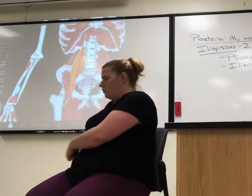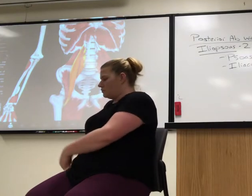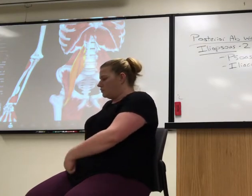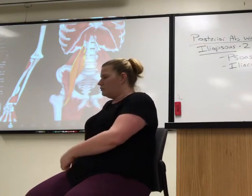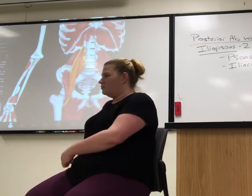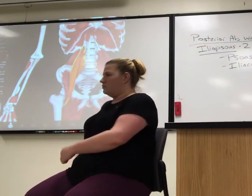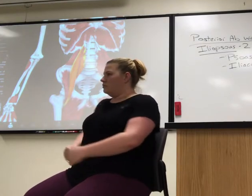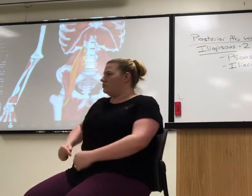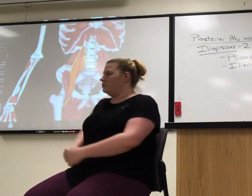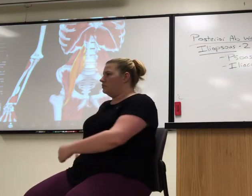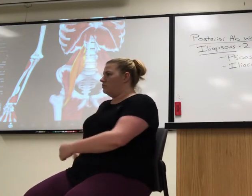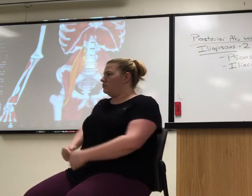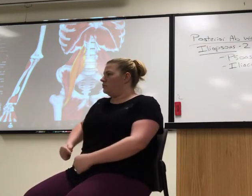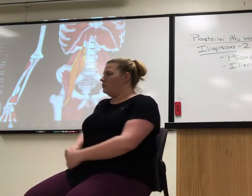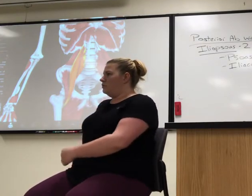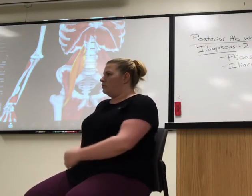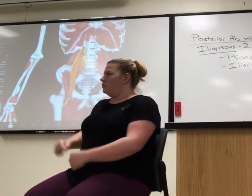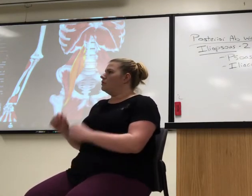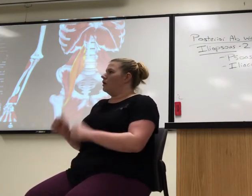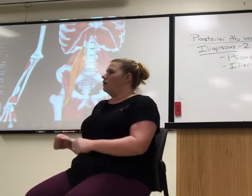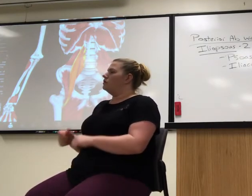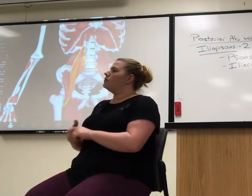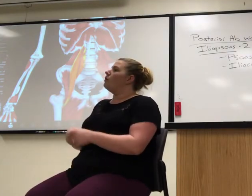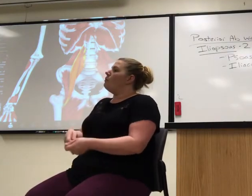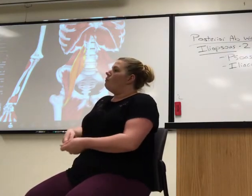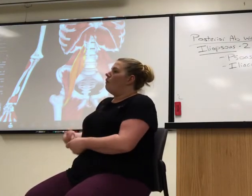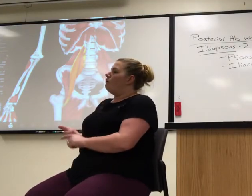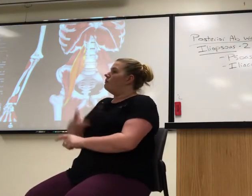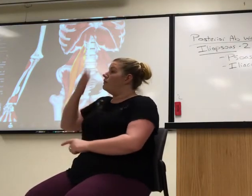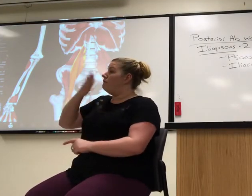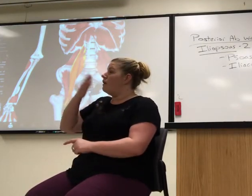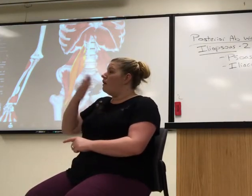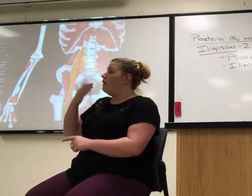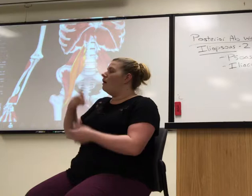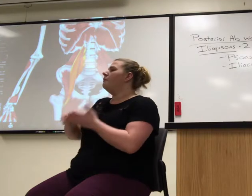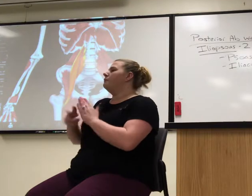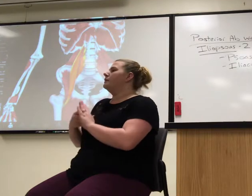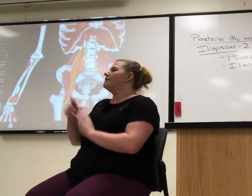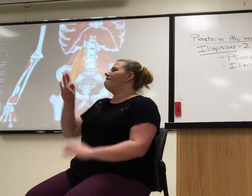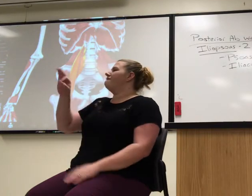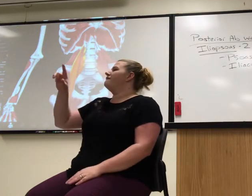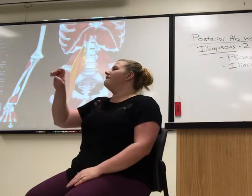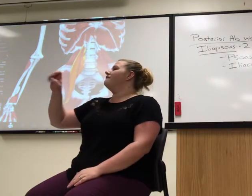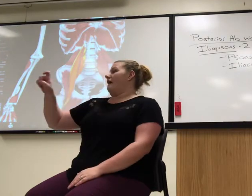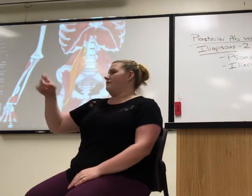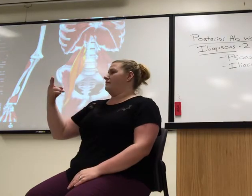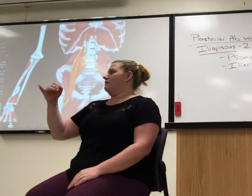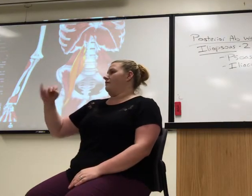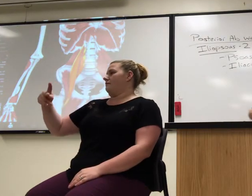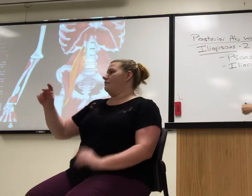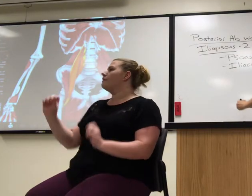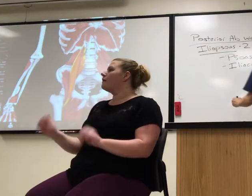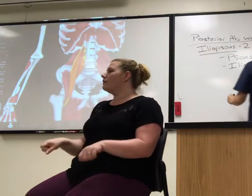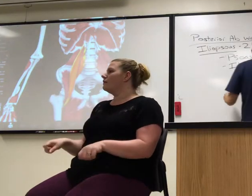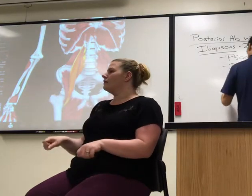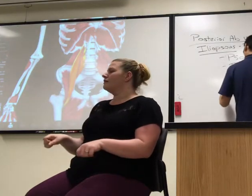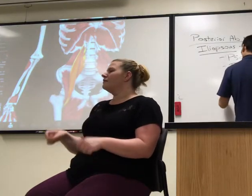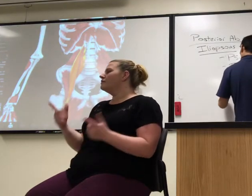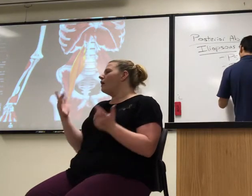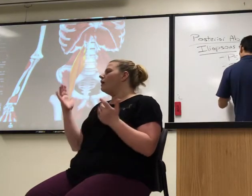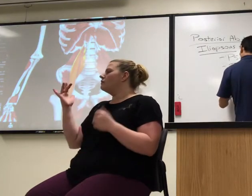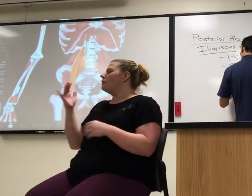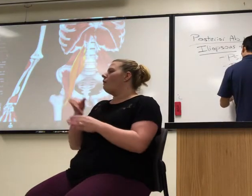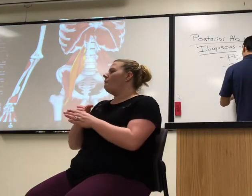So it's pulling from the front, it can flex hip. This is your major hip flexor. That's what they call this